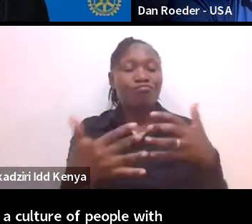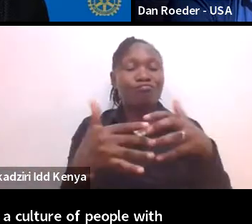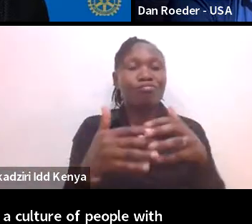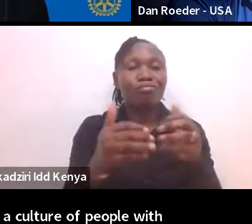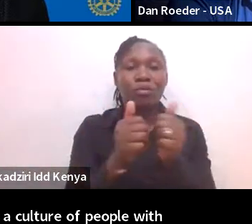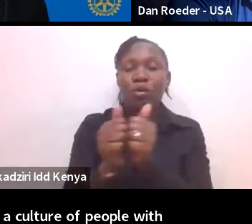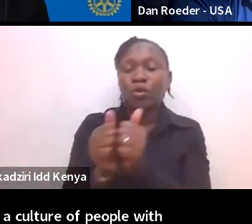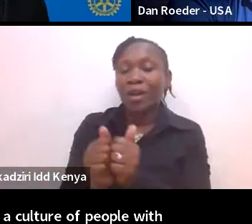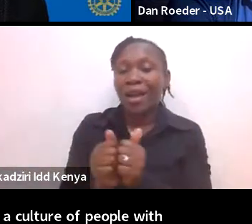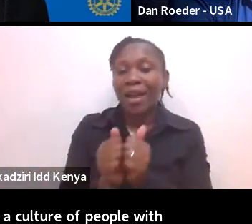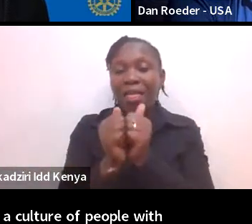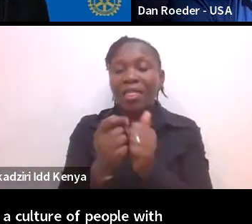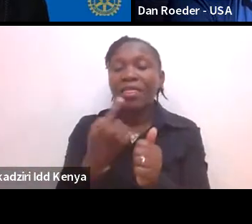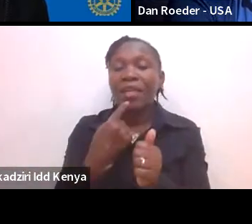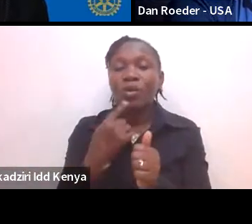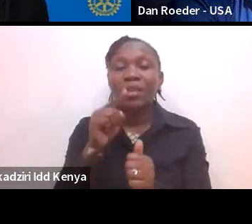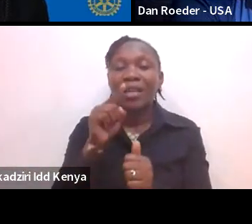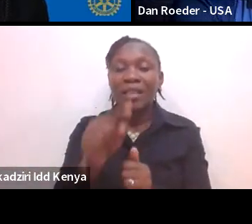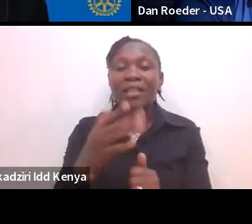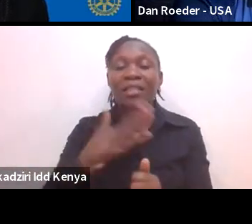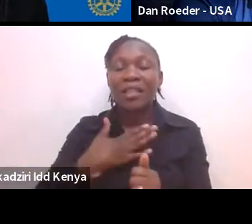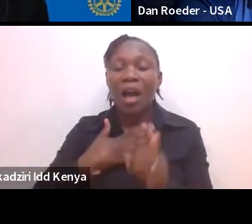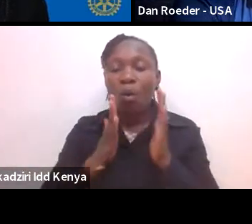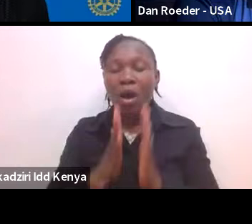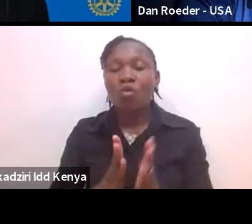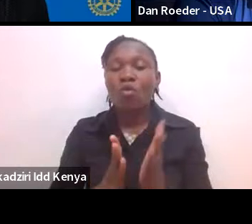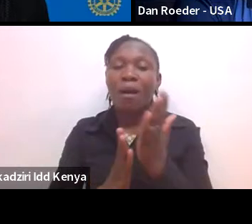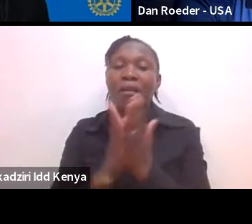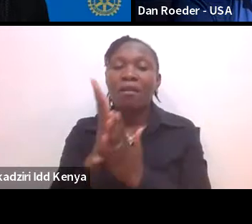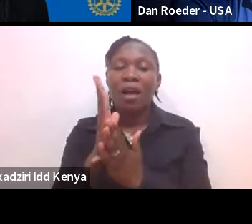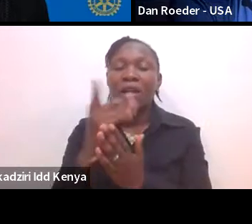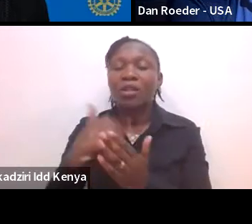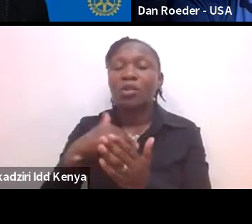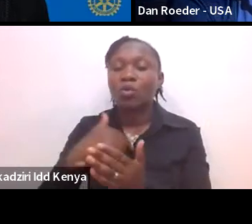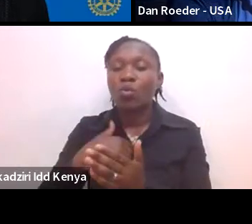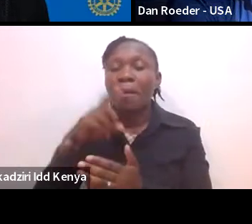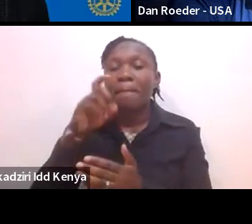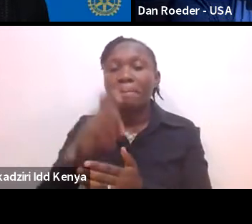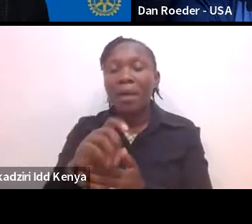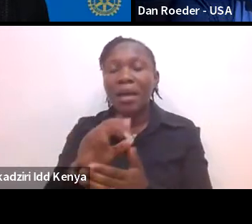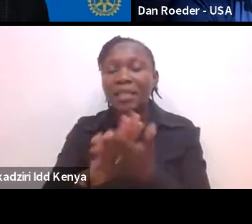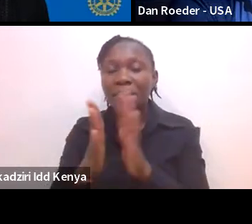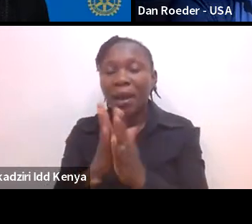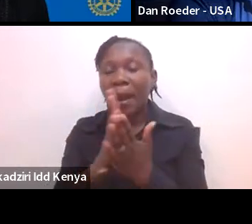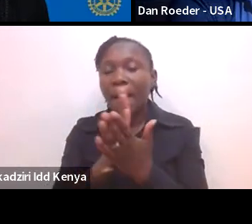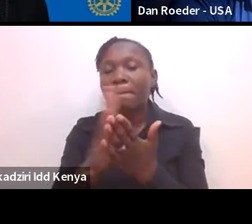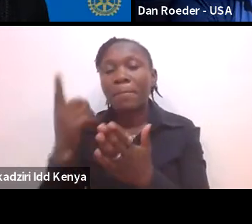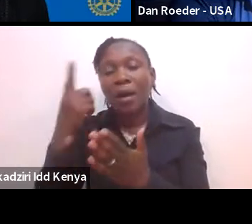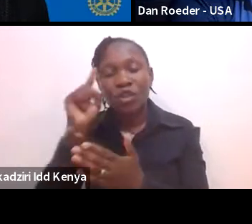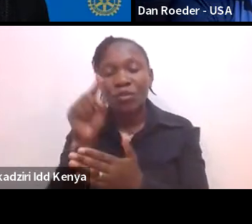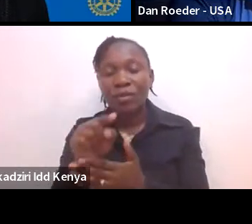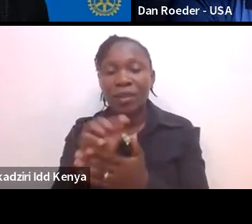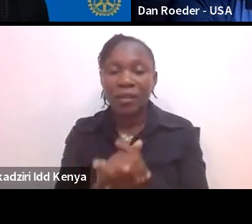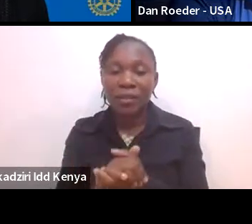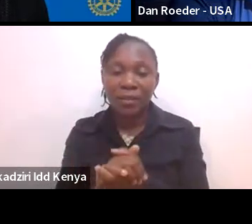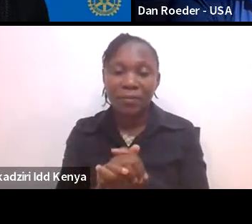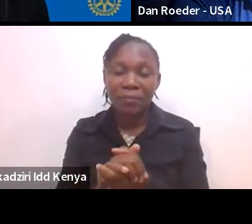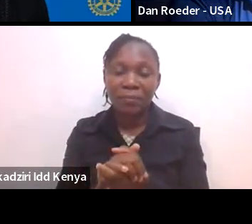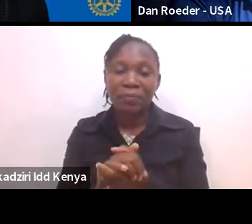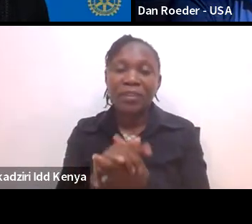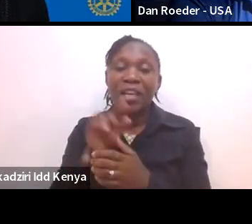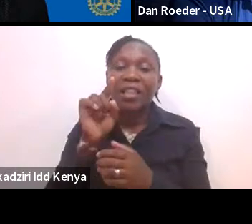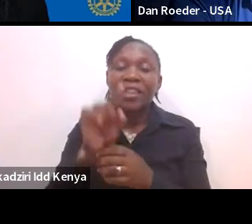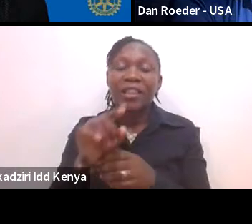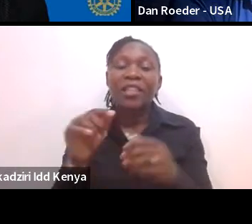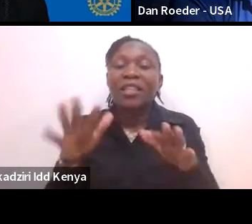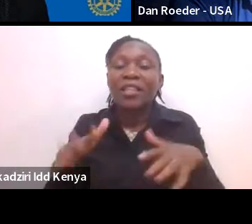these are our human rights and we need to be a part of this. And this is how we do it,